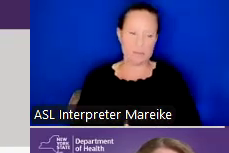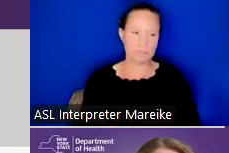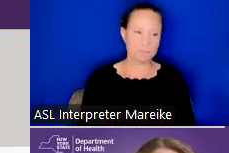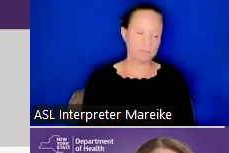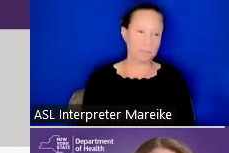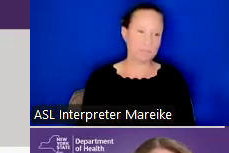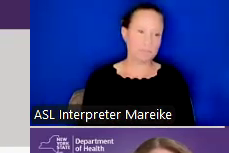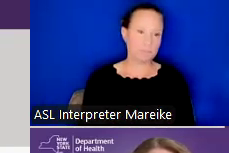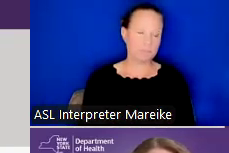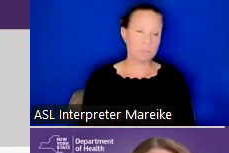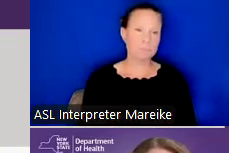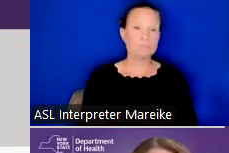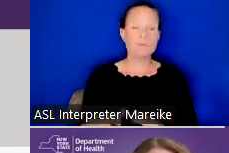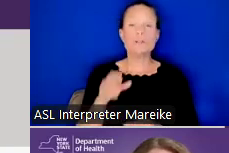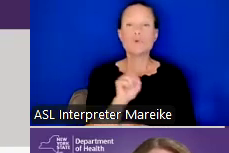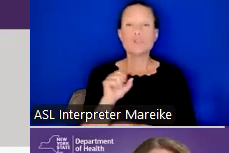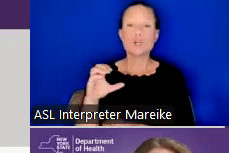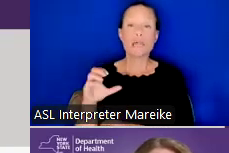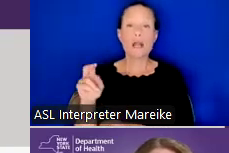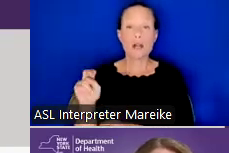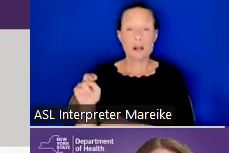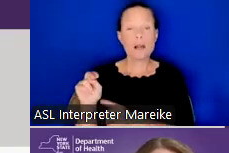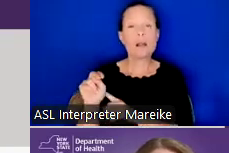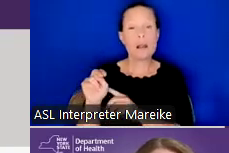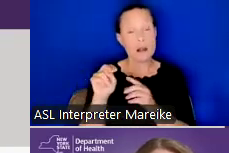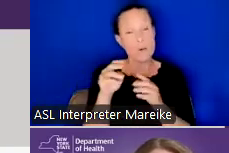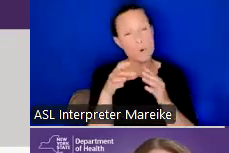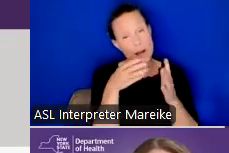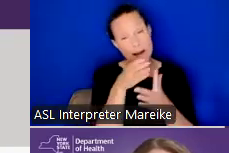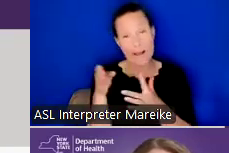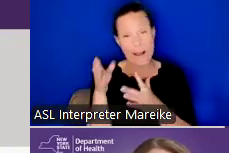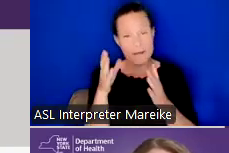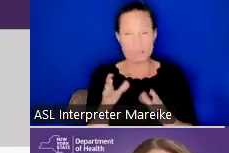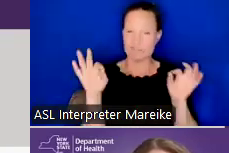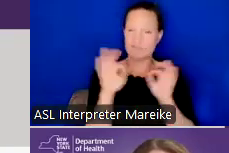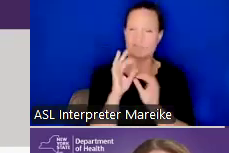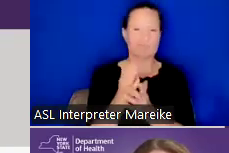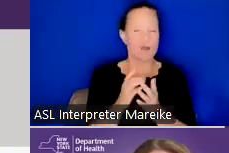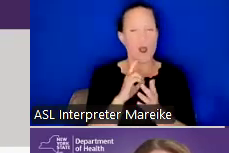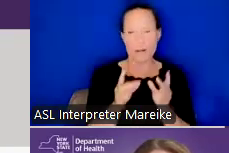So social care navigators are essential part of delivering a seamless